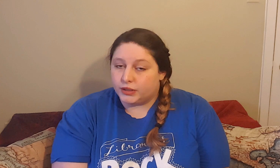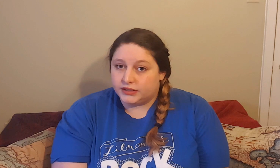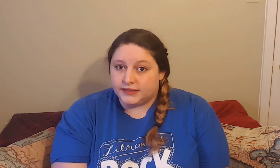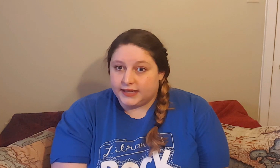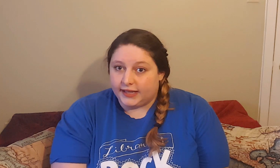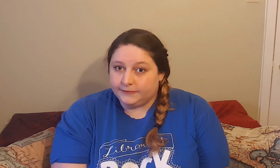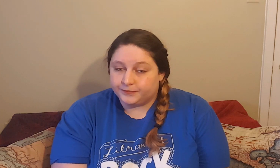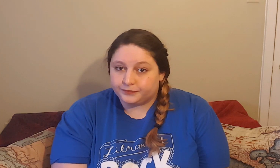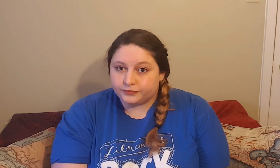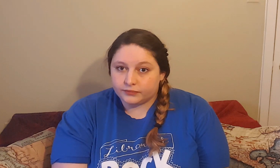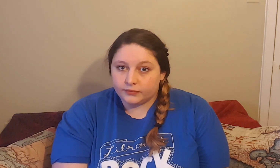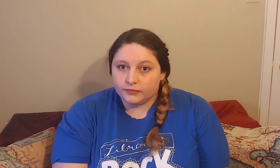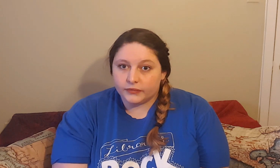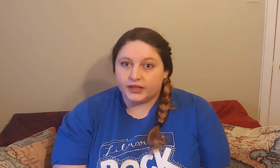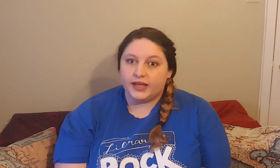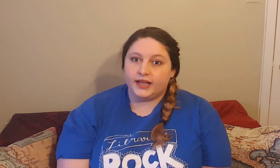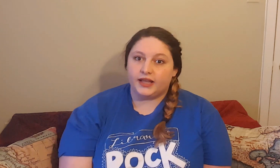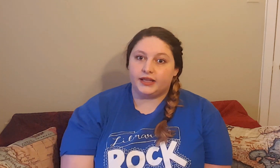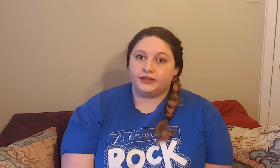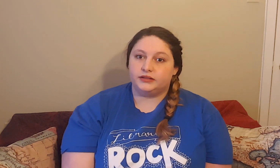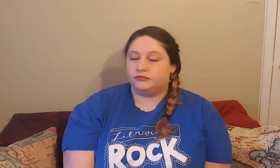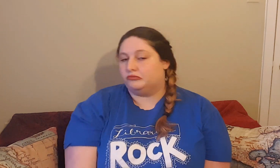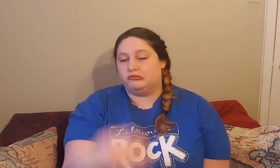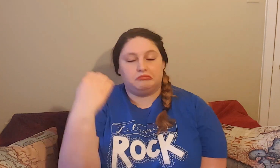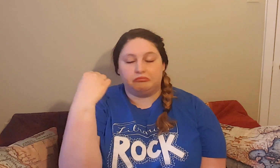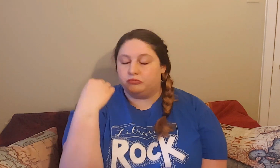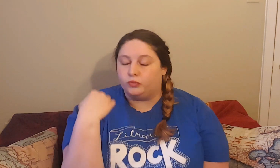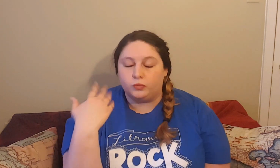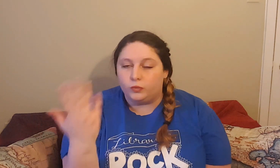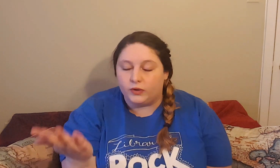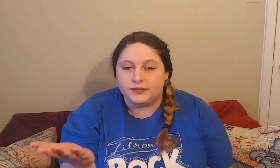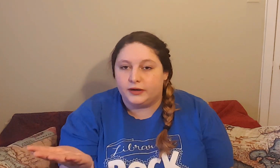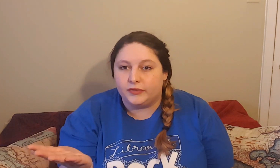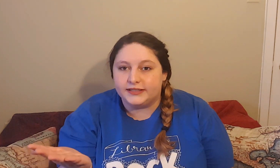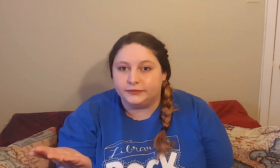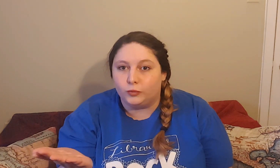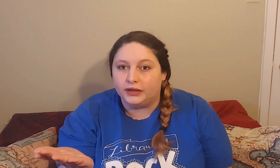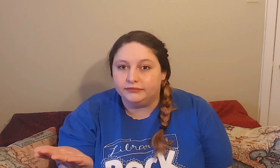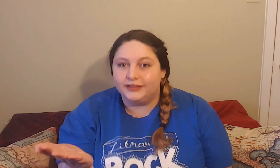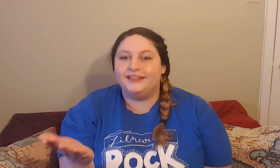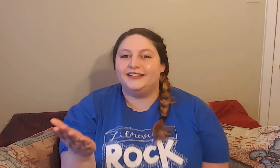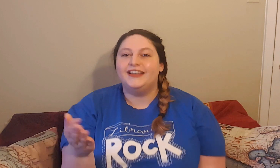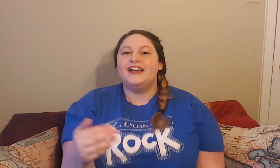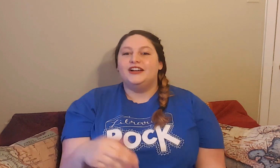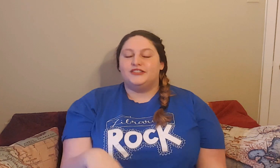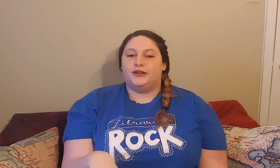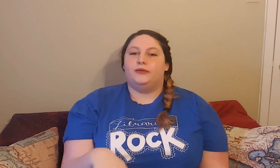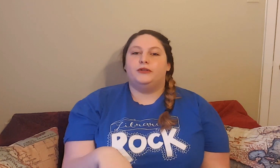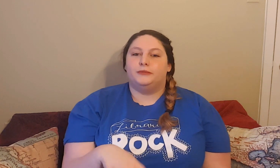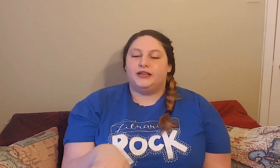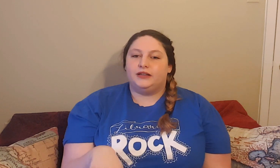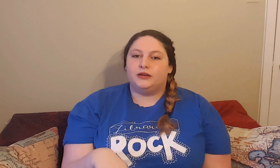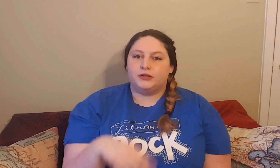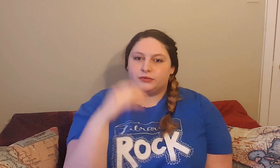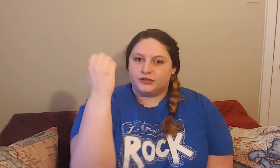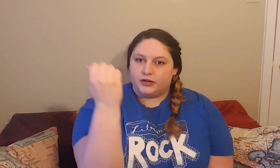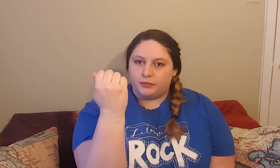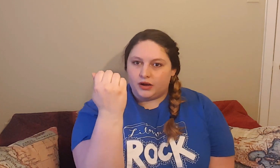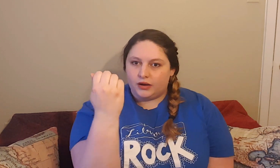numbers today, and what's a better place than 1? So with our beginning numbers, we're going to start, palm